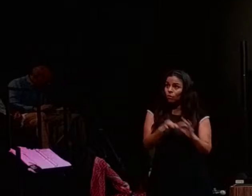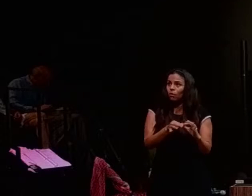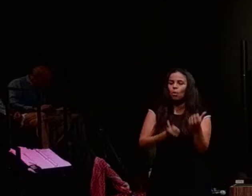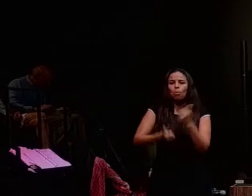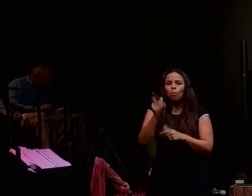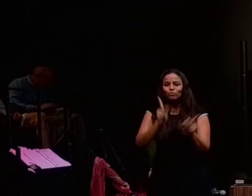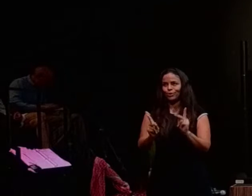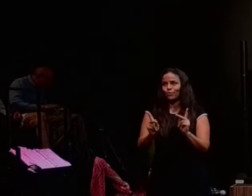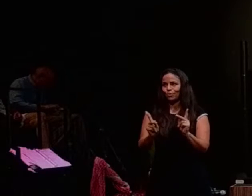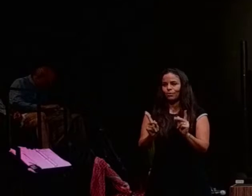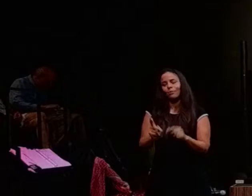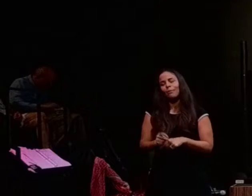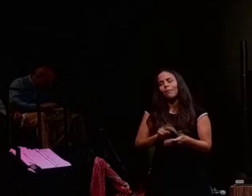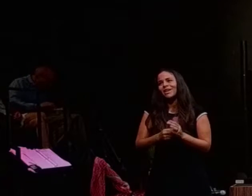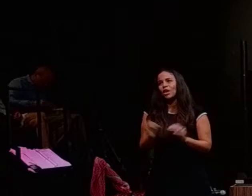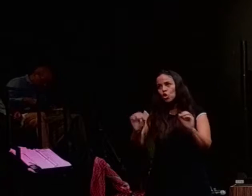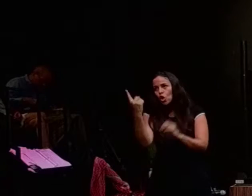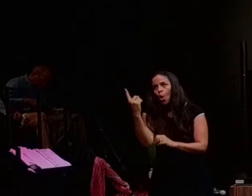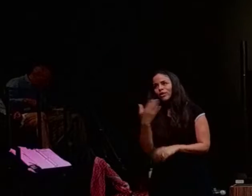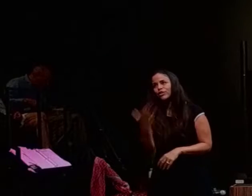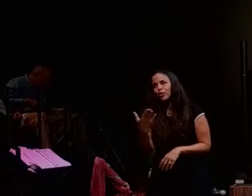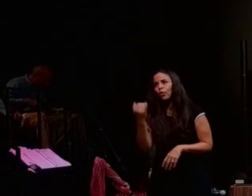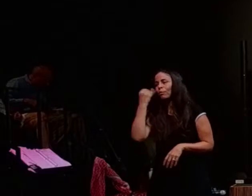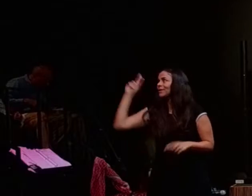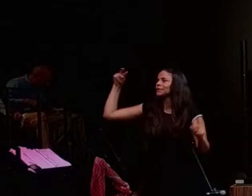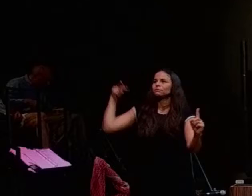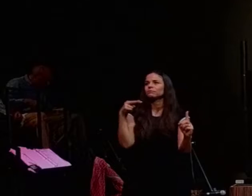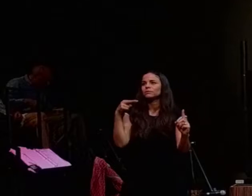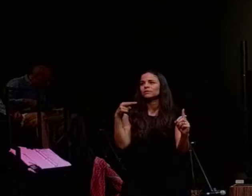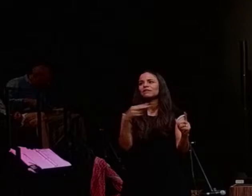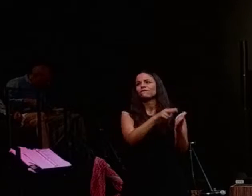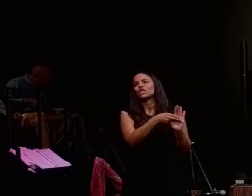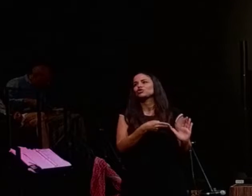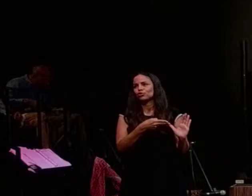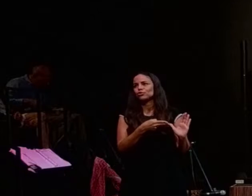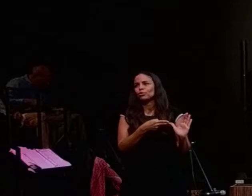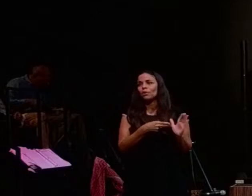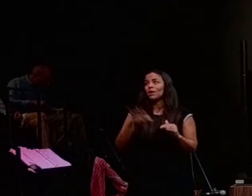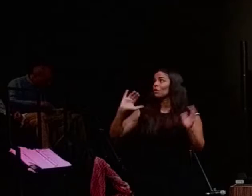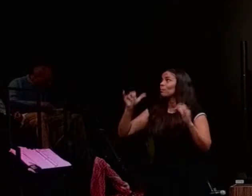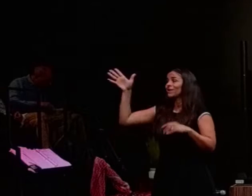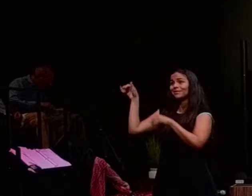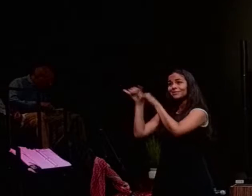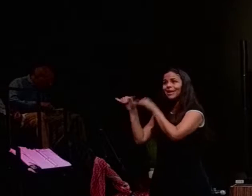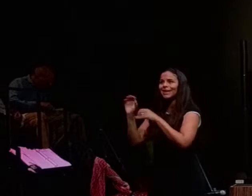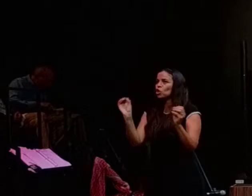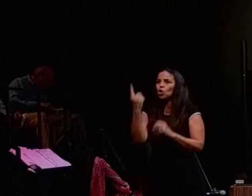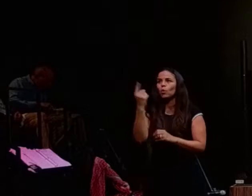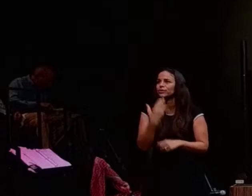people, nobody is good by the standards of God's, by God's definition. In fact, compared to God's standards of holiness, no one is